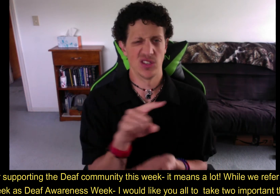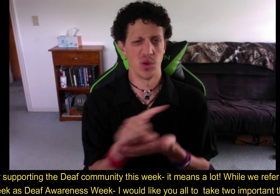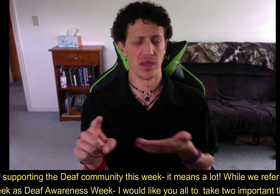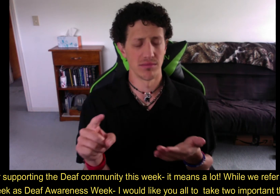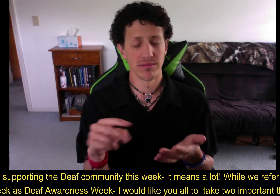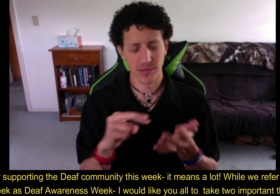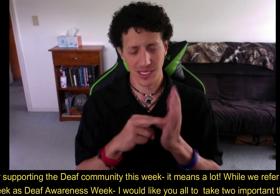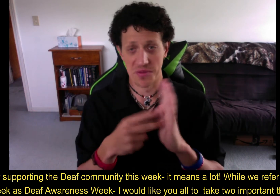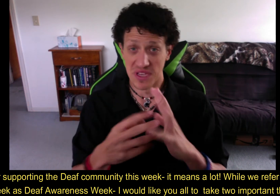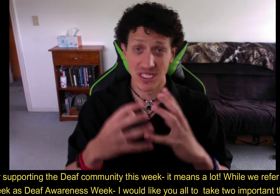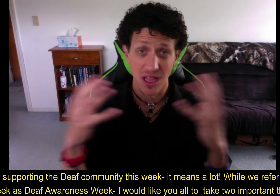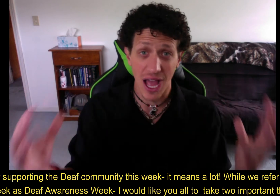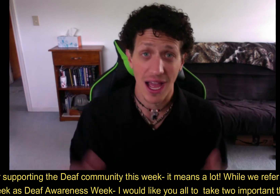week. It means a lot.